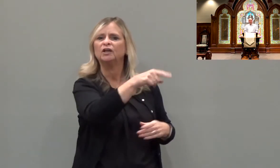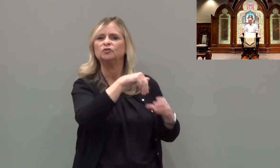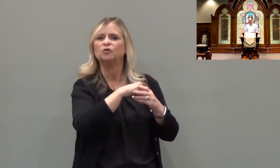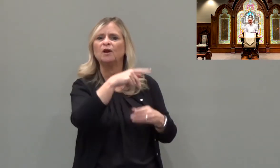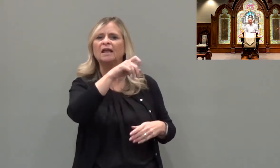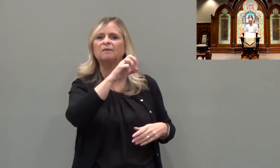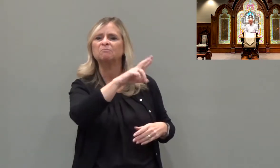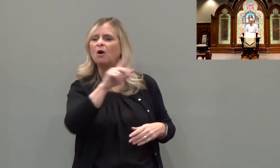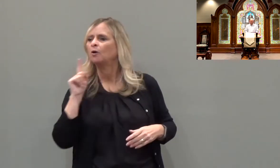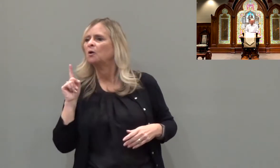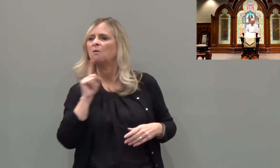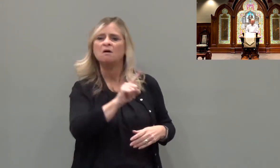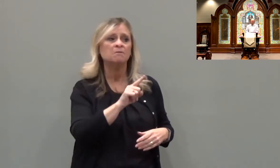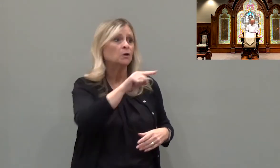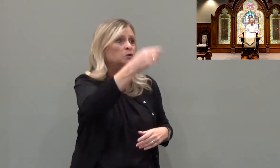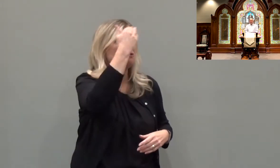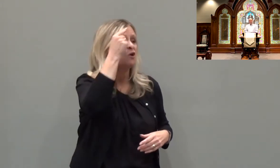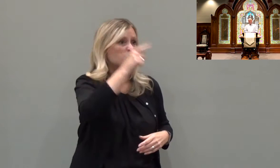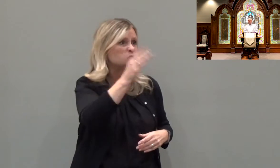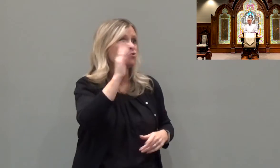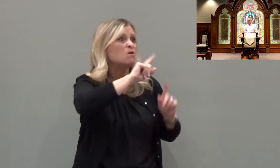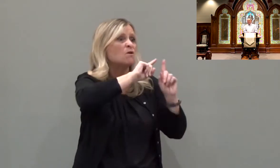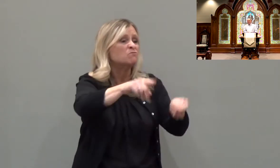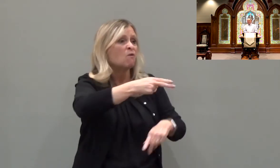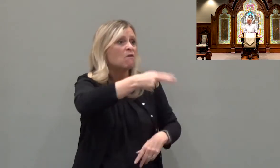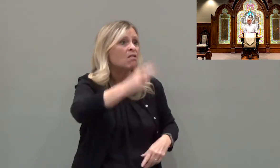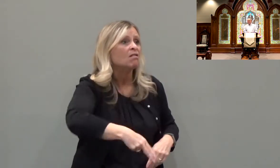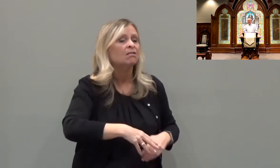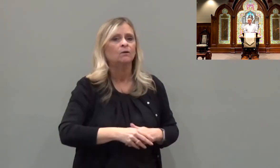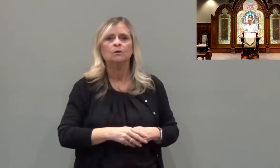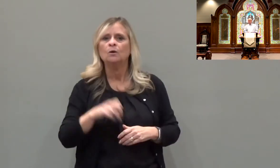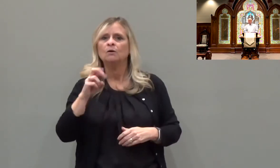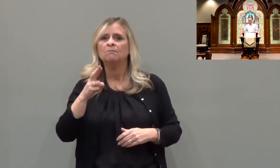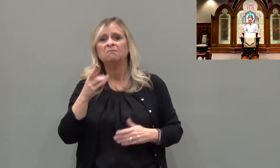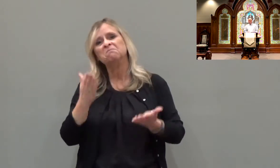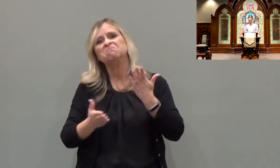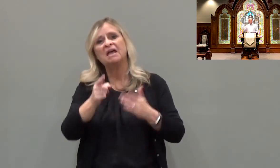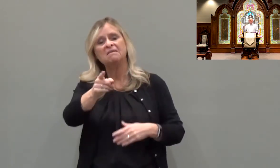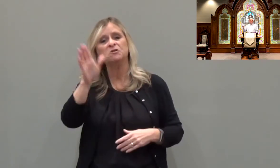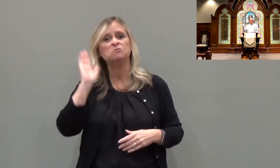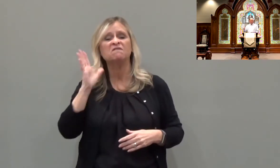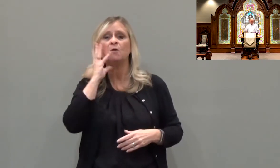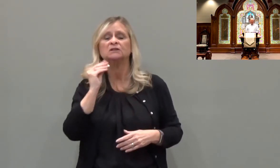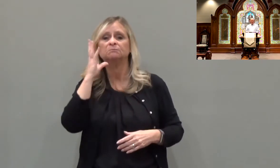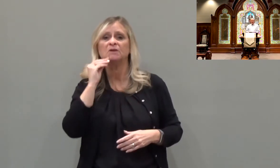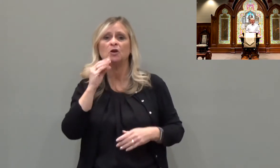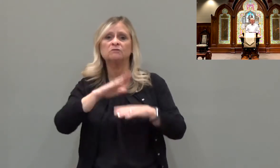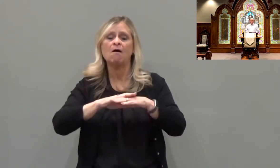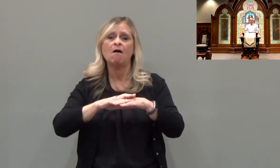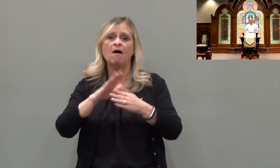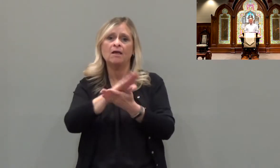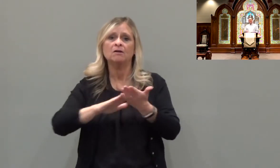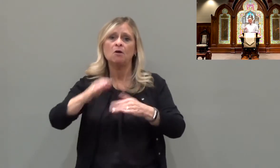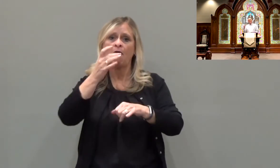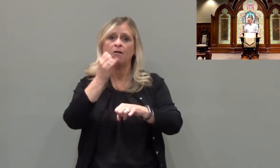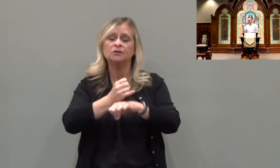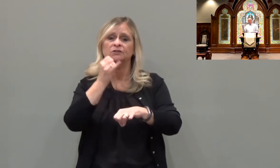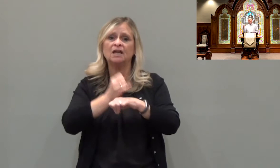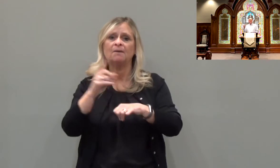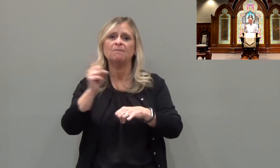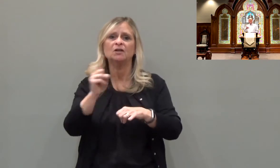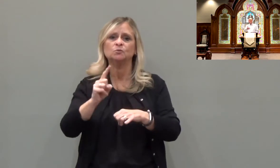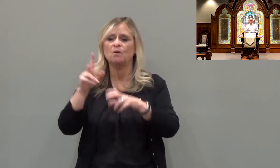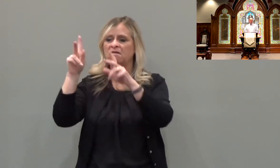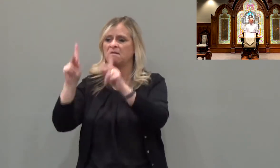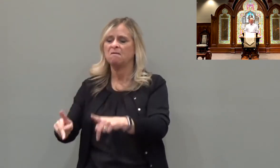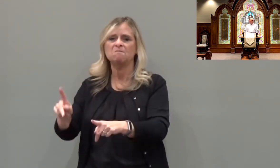that you're going to hell?" You might have been on a college campus when street preachers came by who hurled